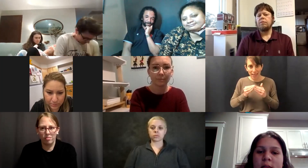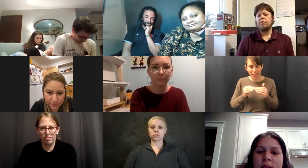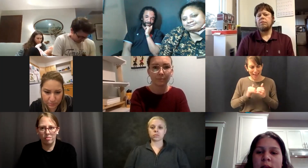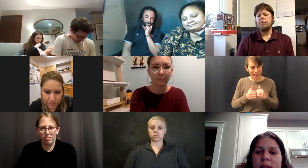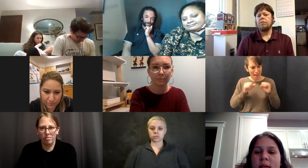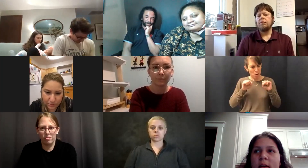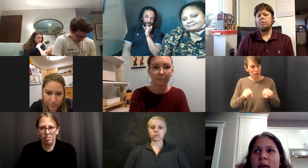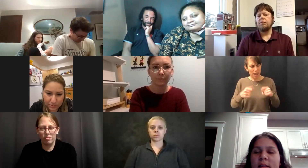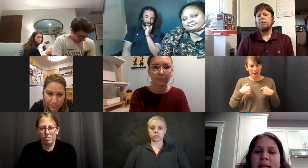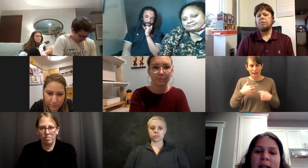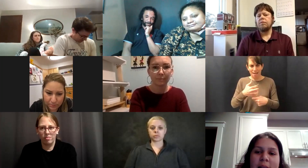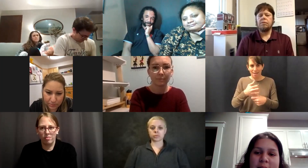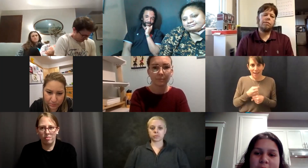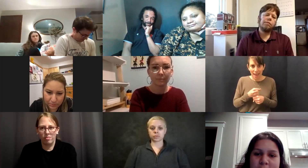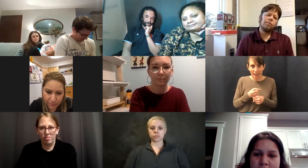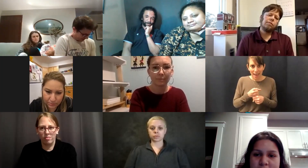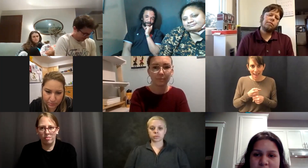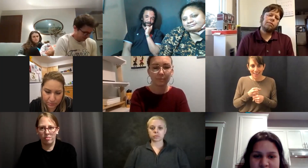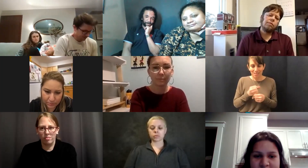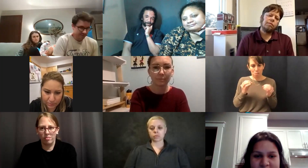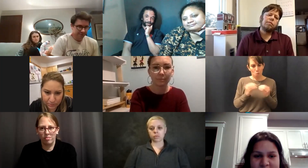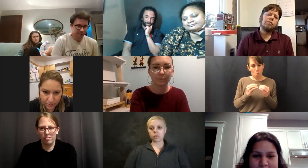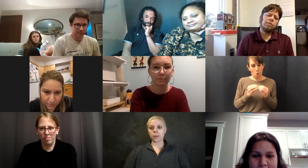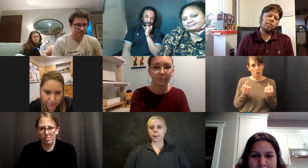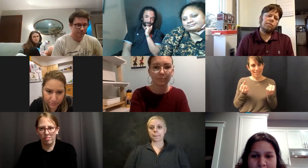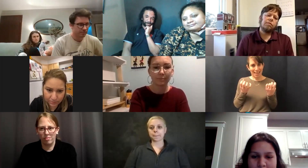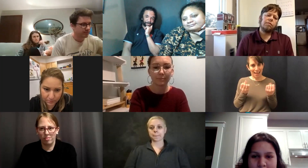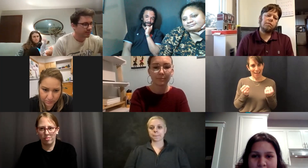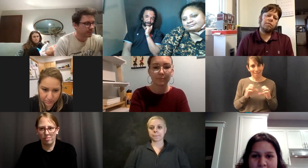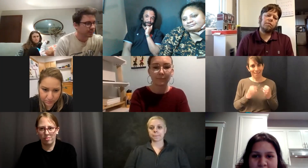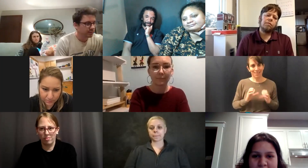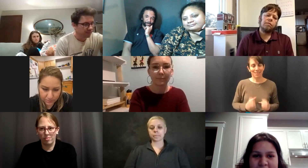get that classes.